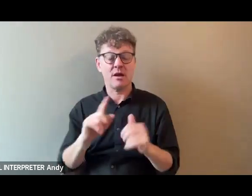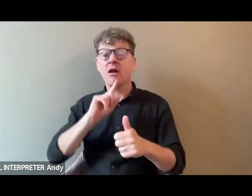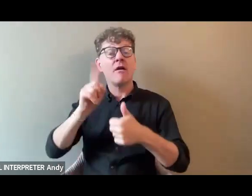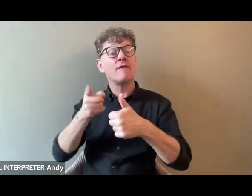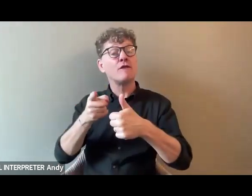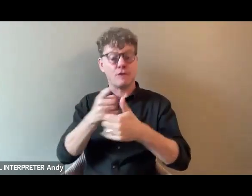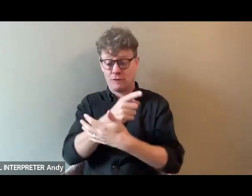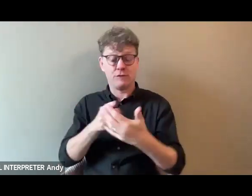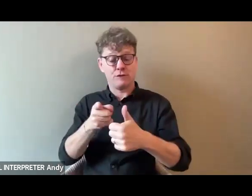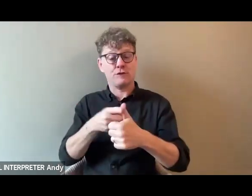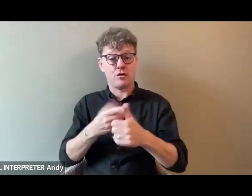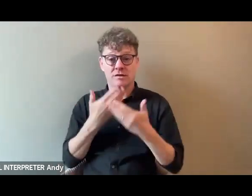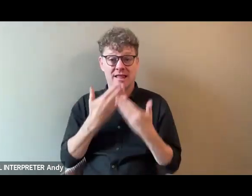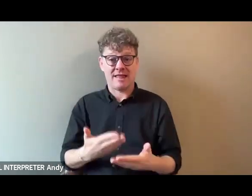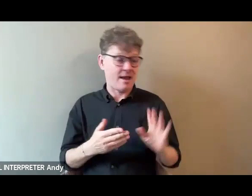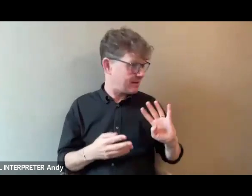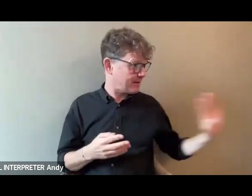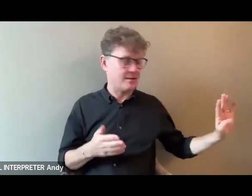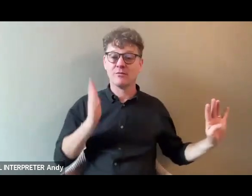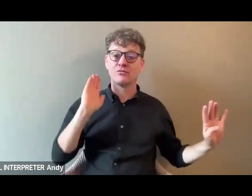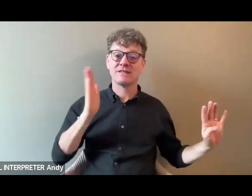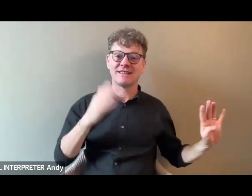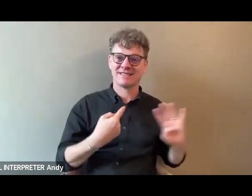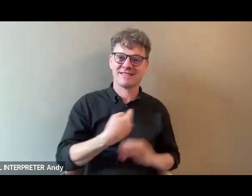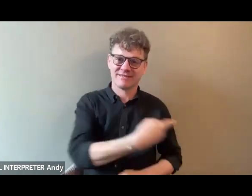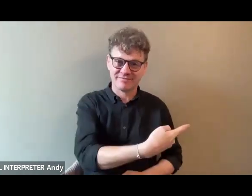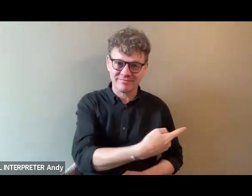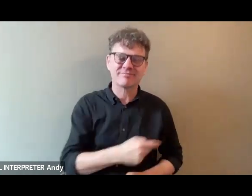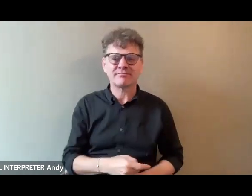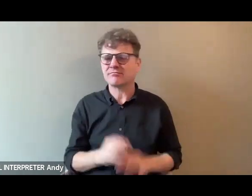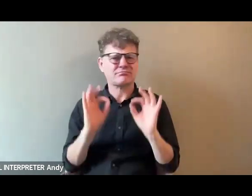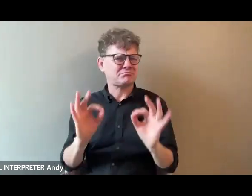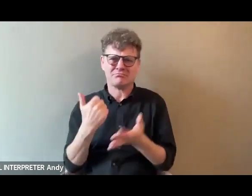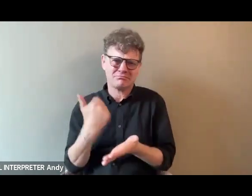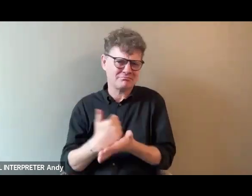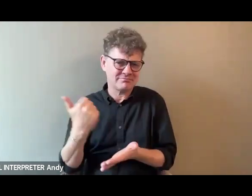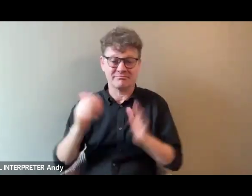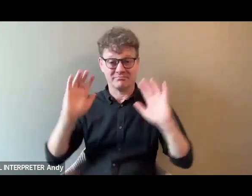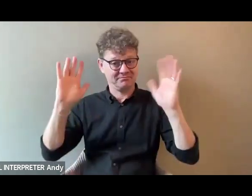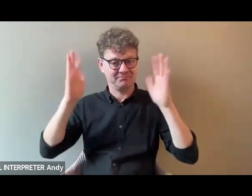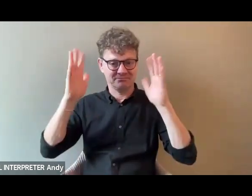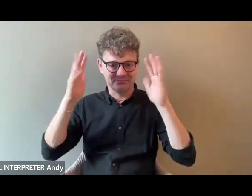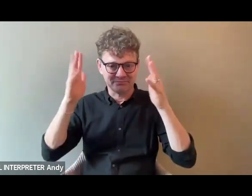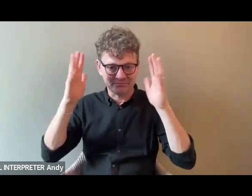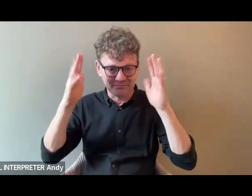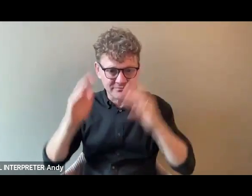I'd like to thank all our presenters. Absolutely excellent. So a quick round of applause.